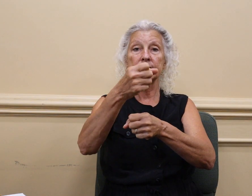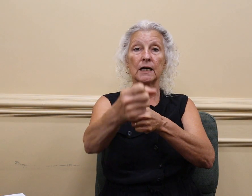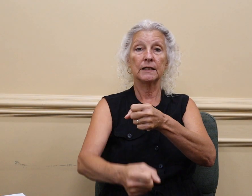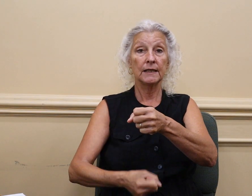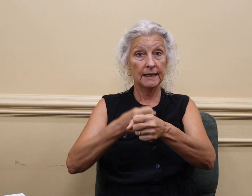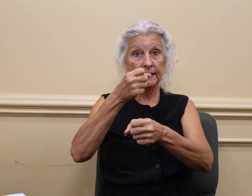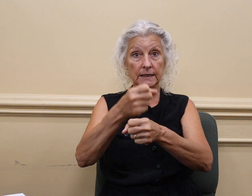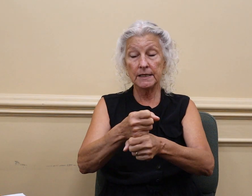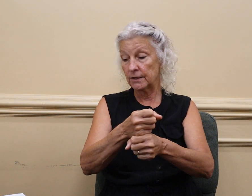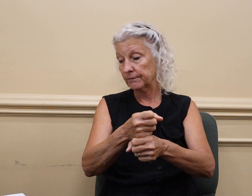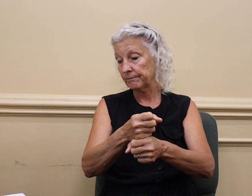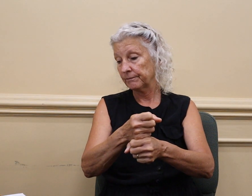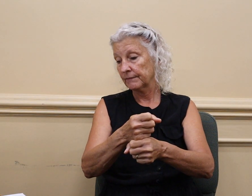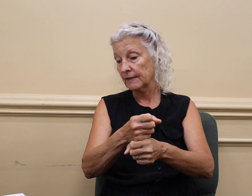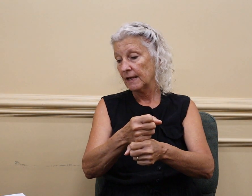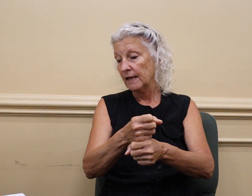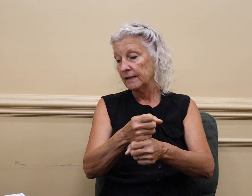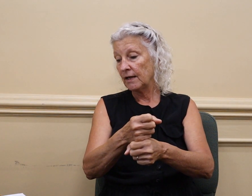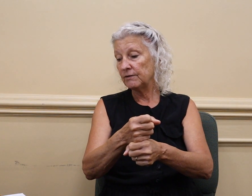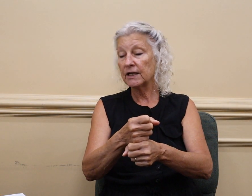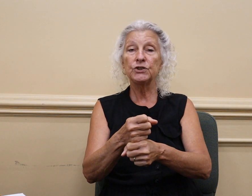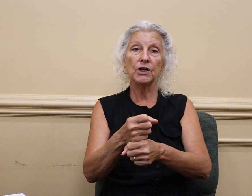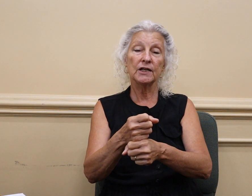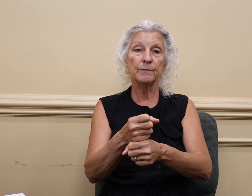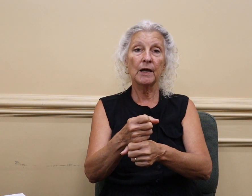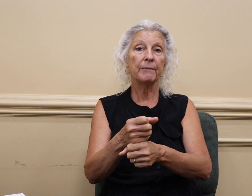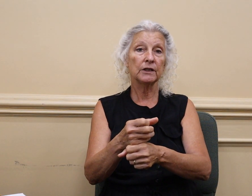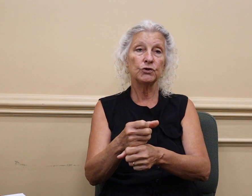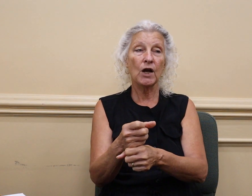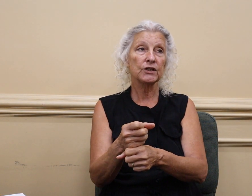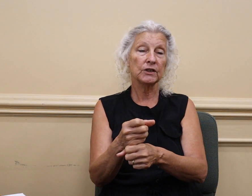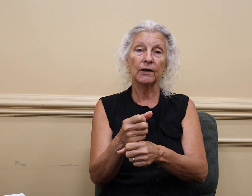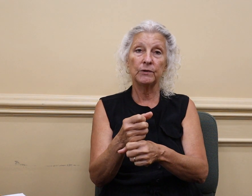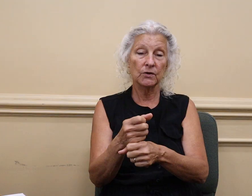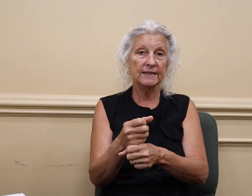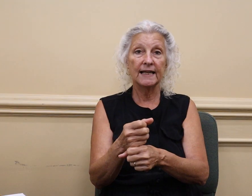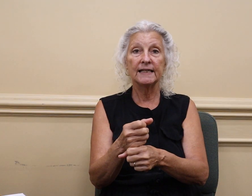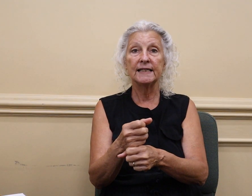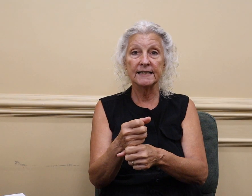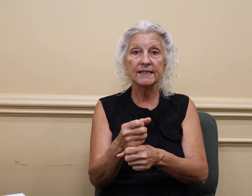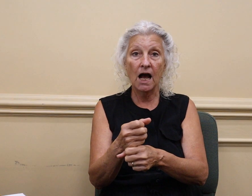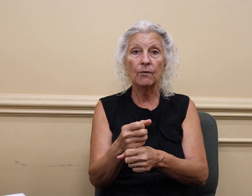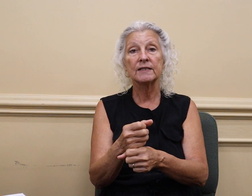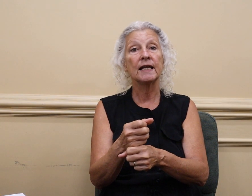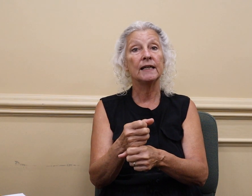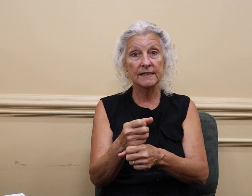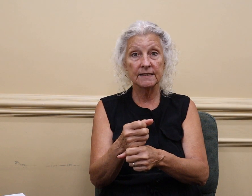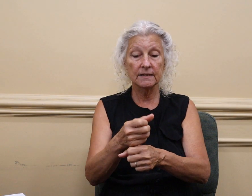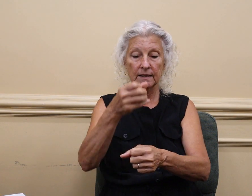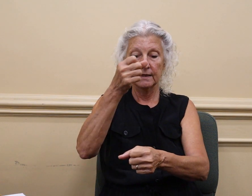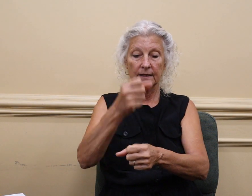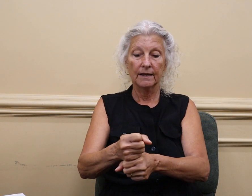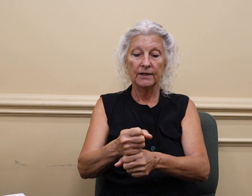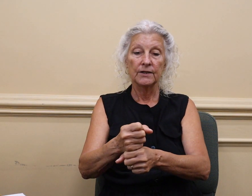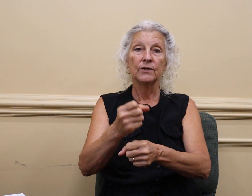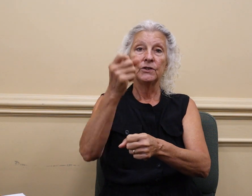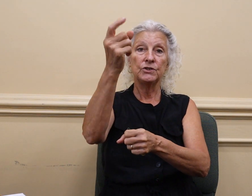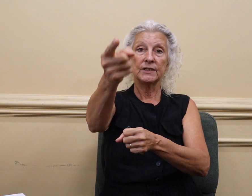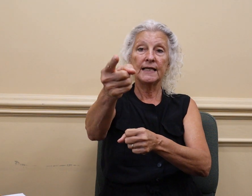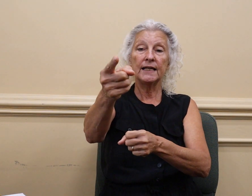sun. Year. Now next year has become a contraction, like we don't say it is not, we say it isn't. You just hit it